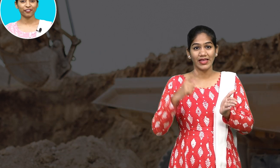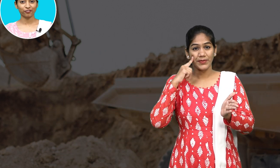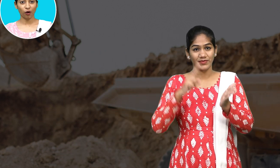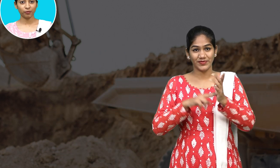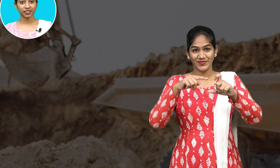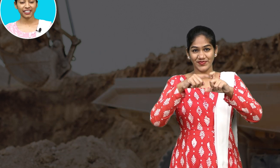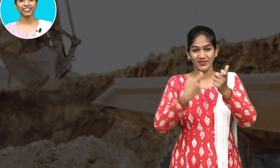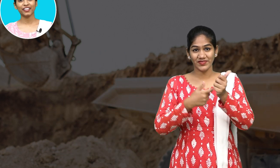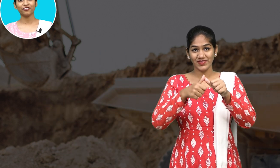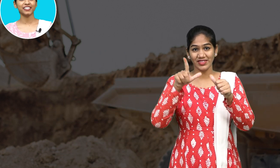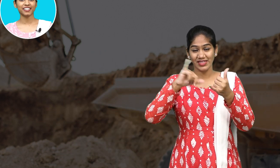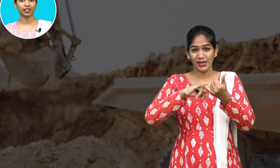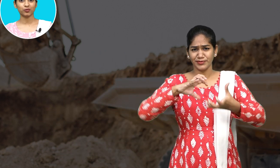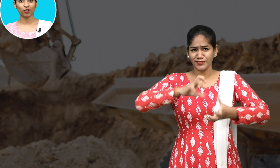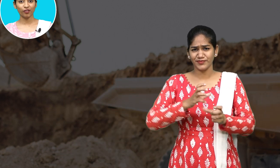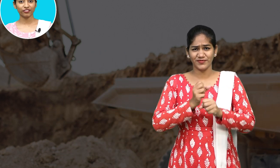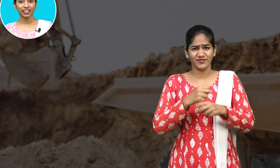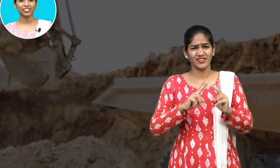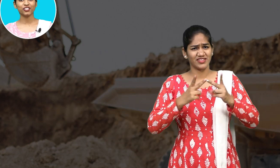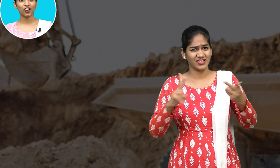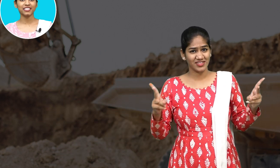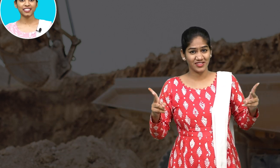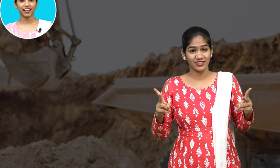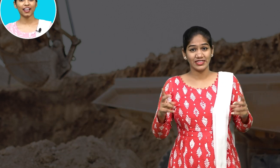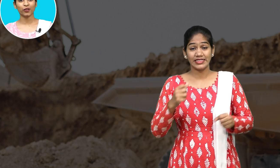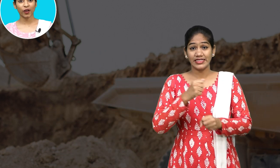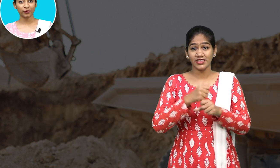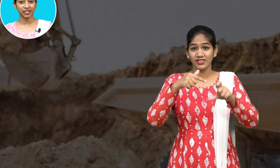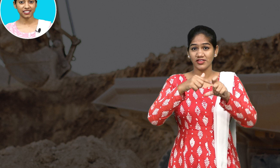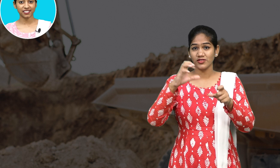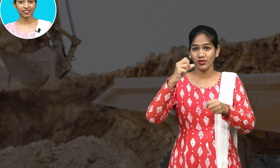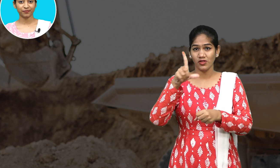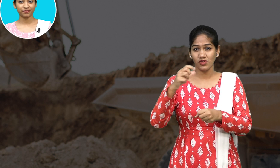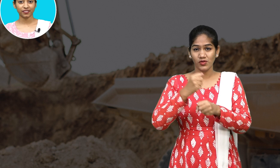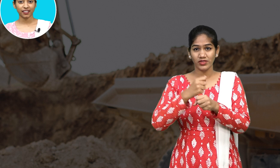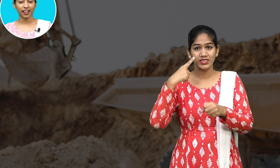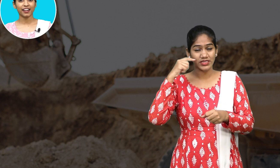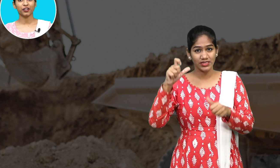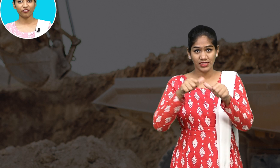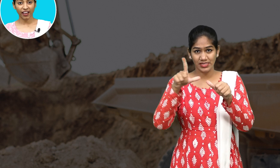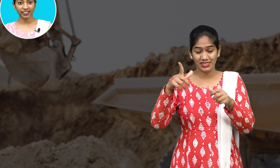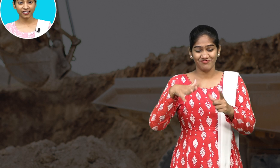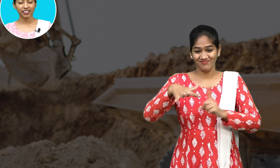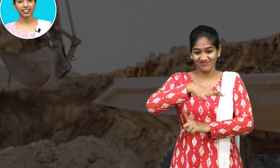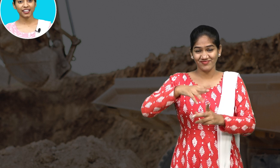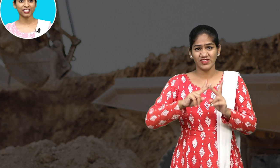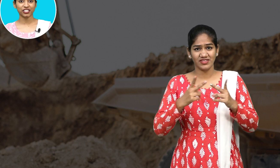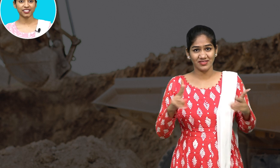Minerals are formed in different types of geological environments under